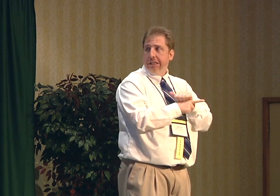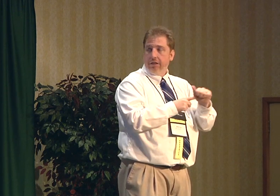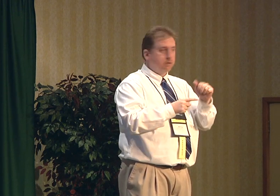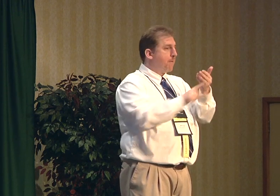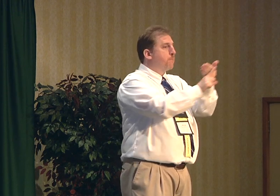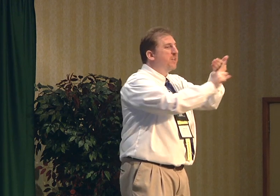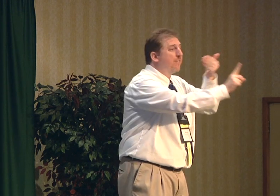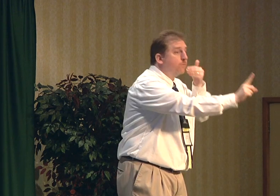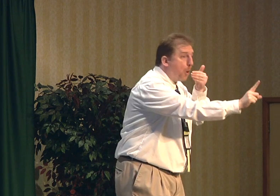training